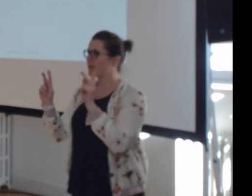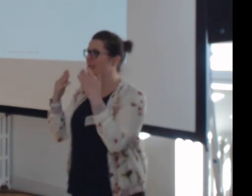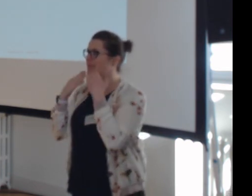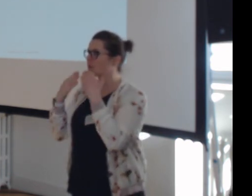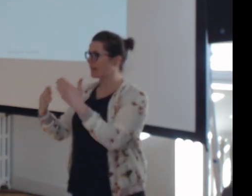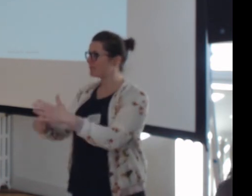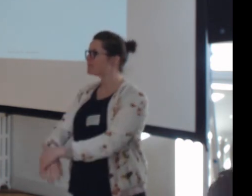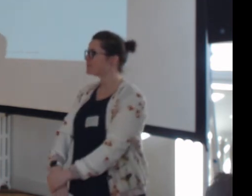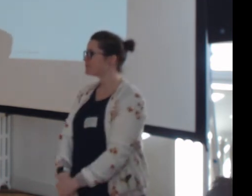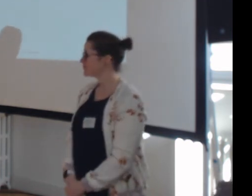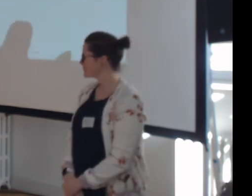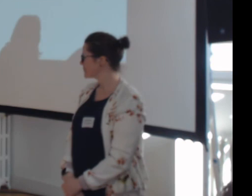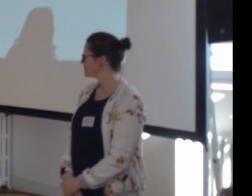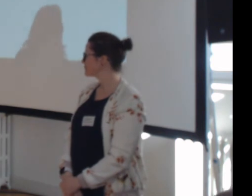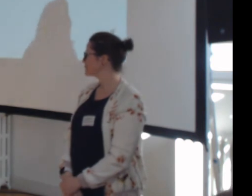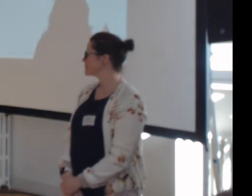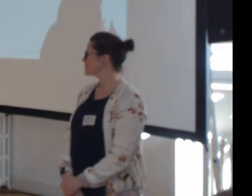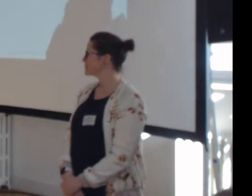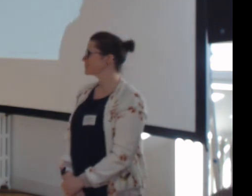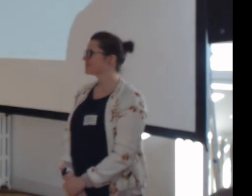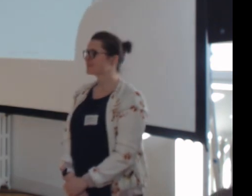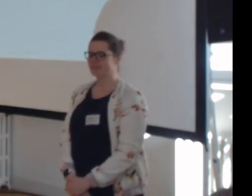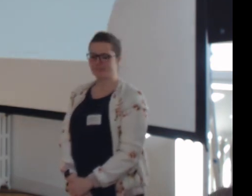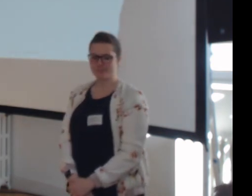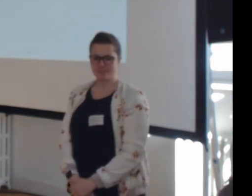Okay, thank you very much.